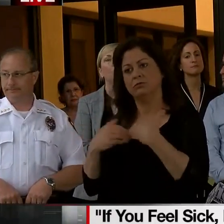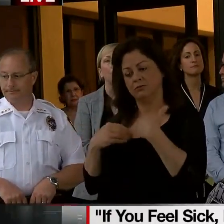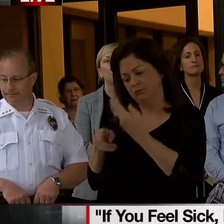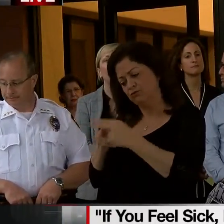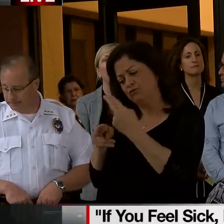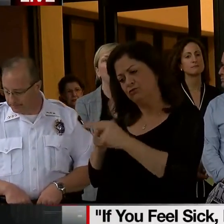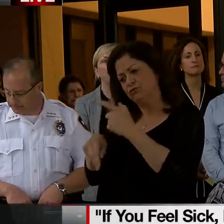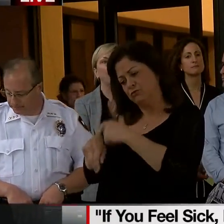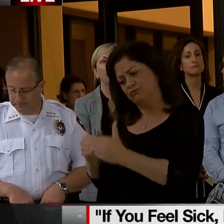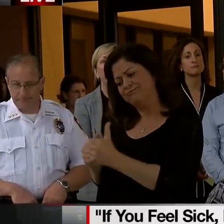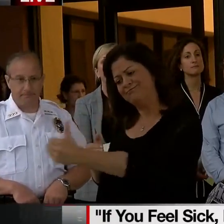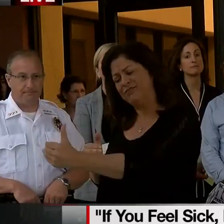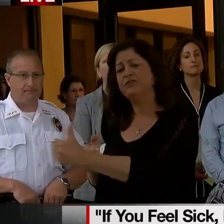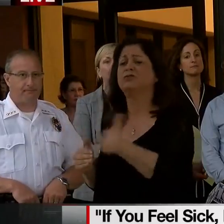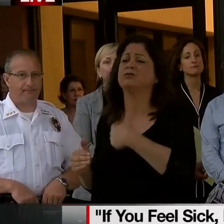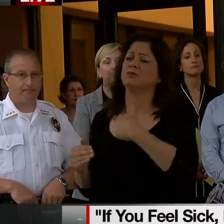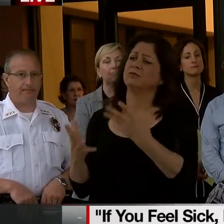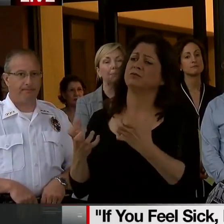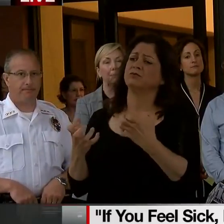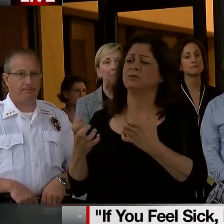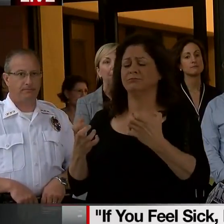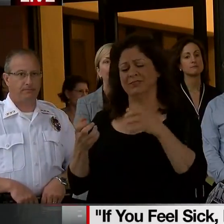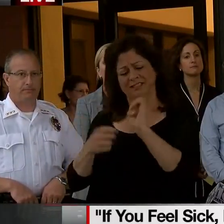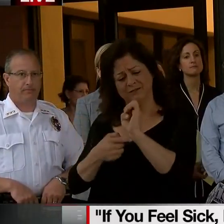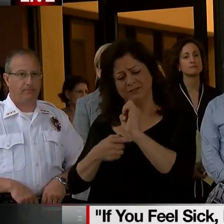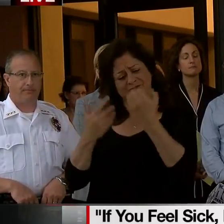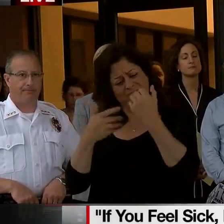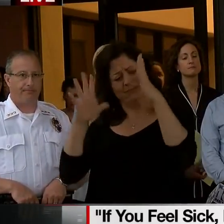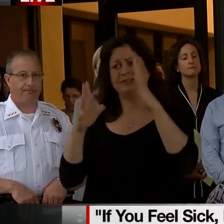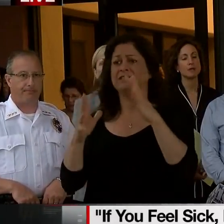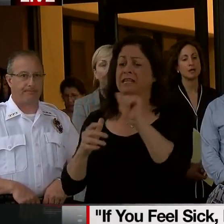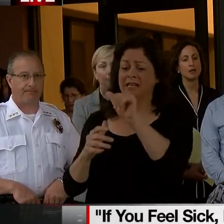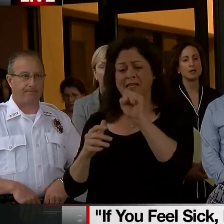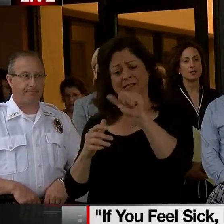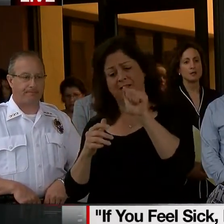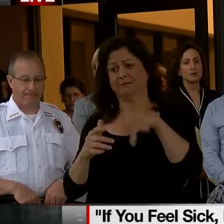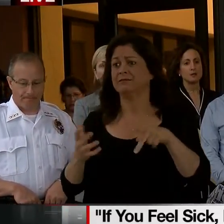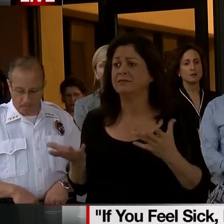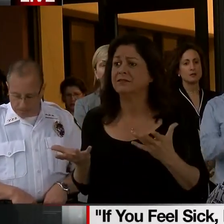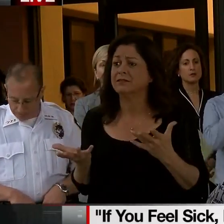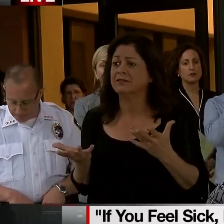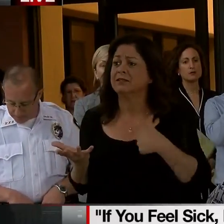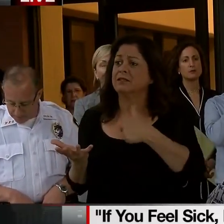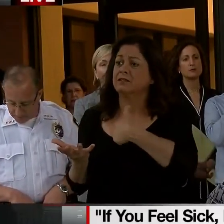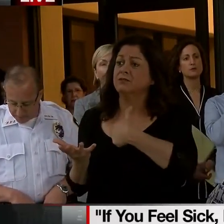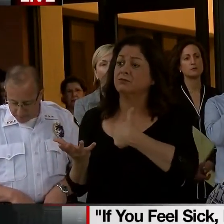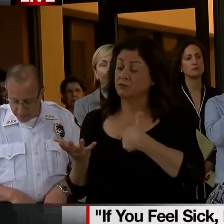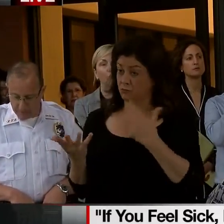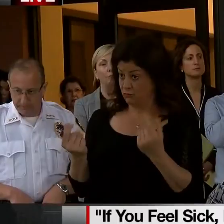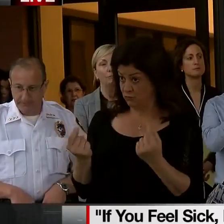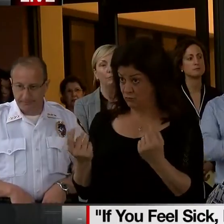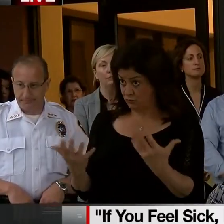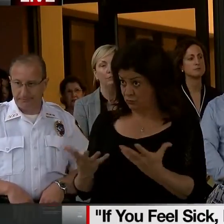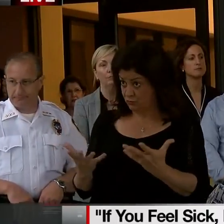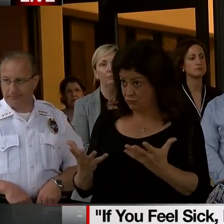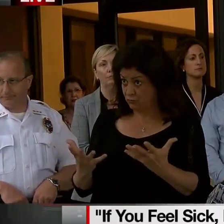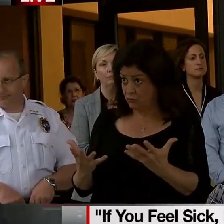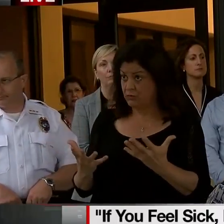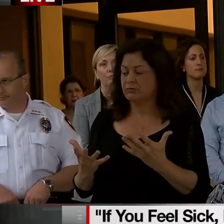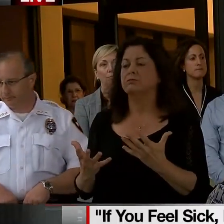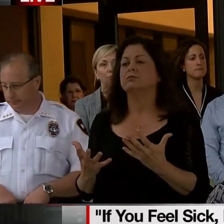health emergency to be over as soon as possible. As a result, we are taking steps in manageable